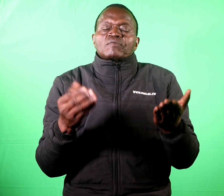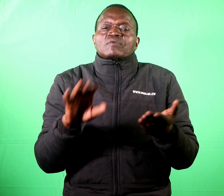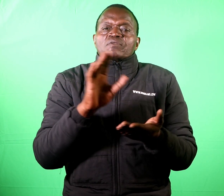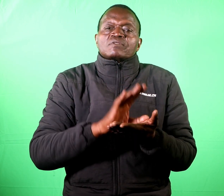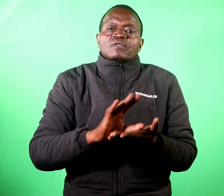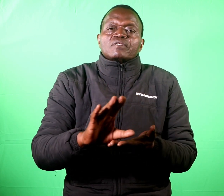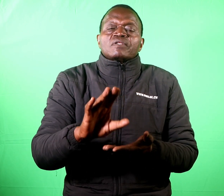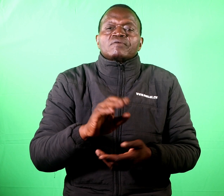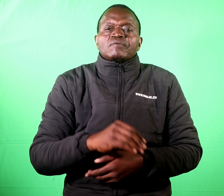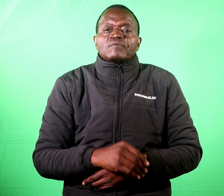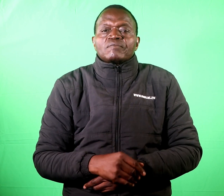sanitation.